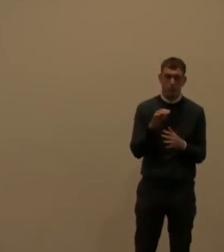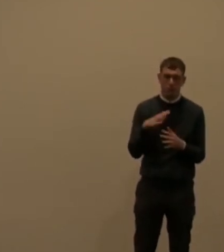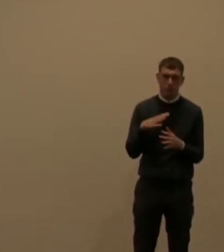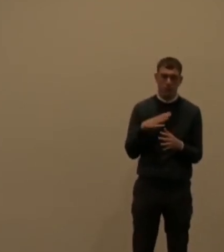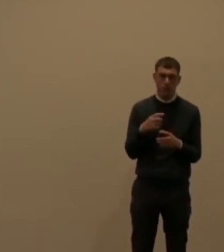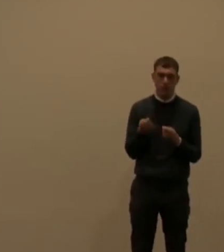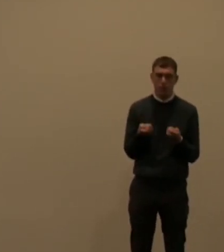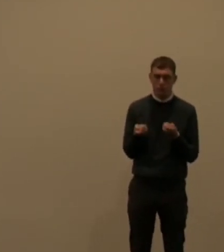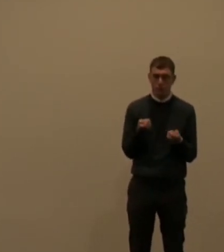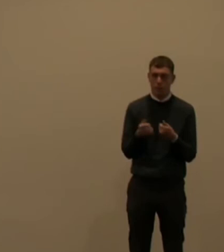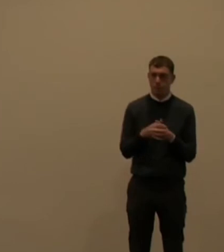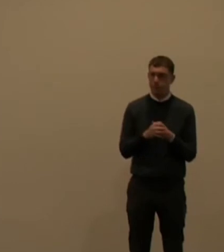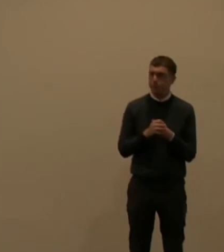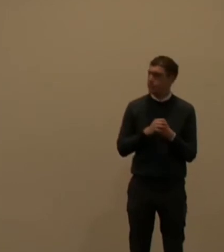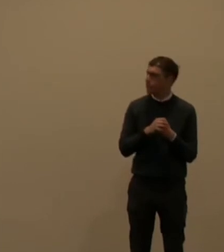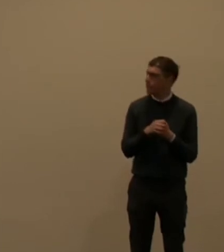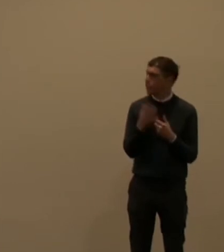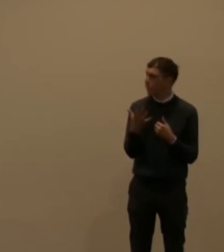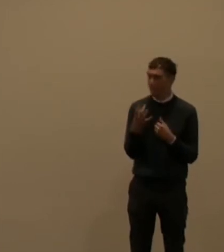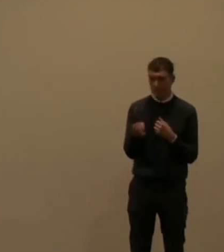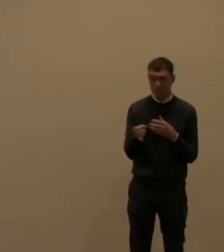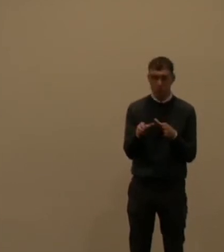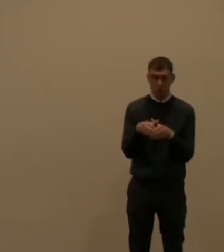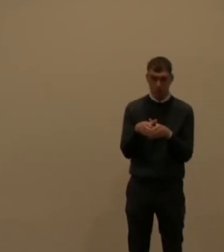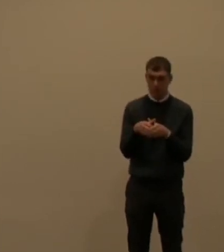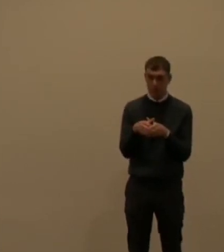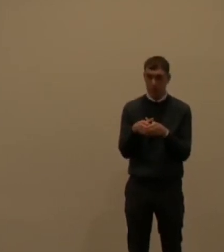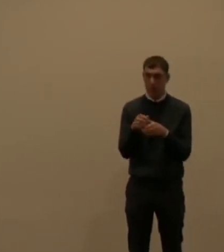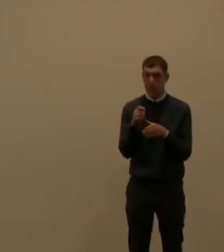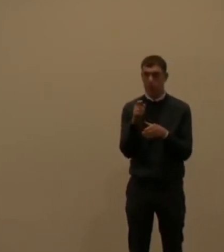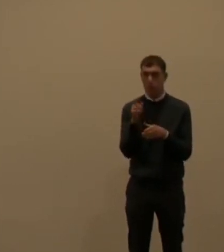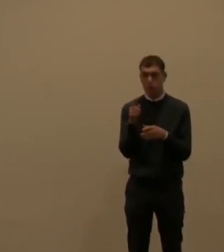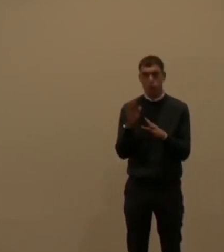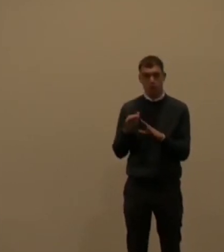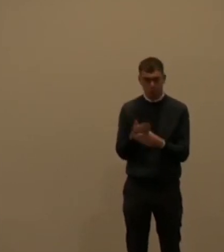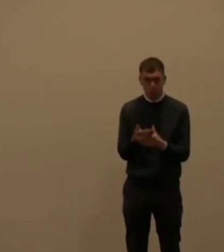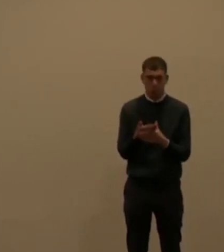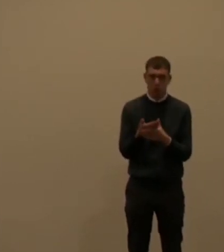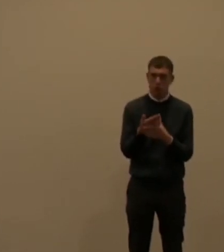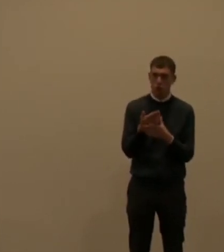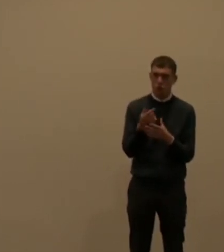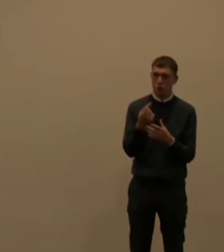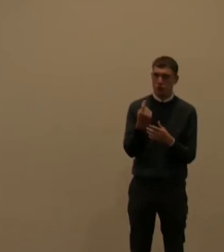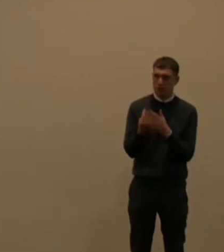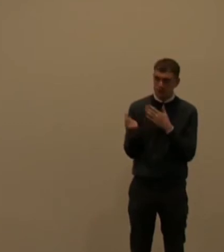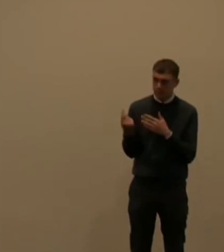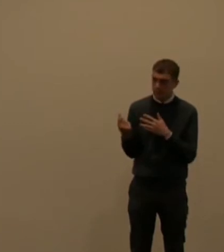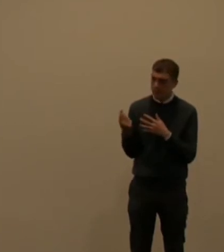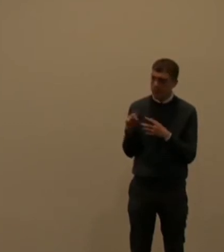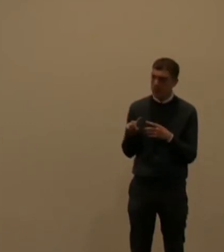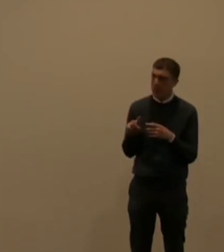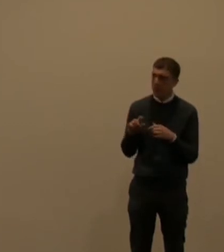we actually got contact to Fast Track. We got the people, we made the initial introductions, we had the onboarding